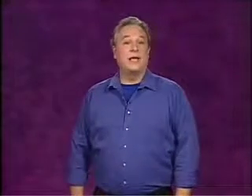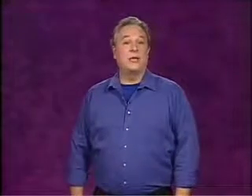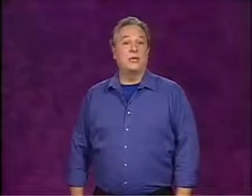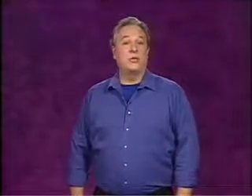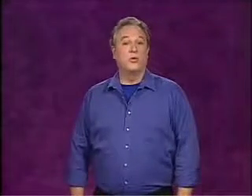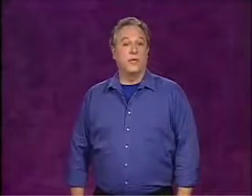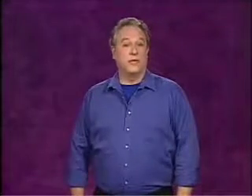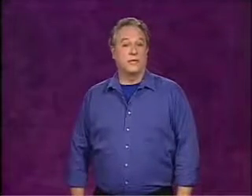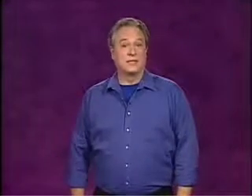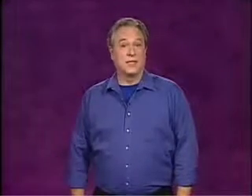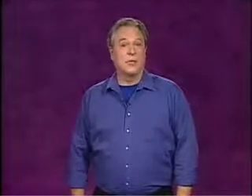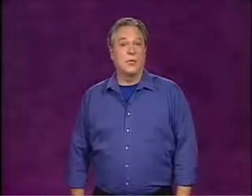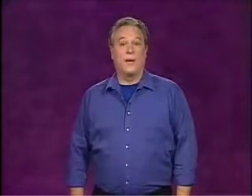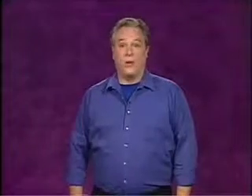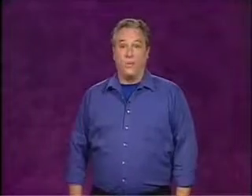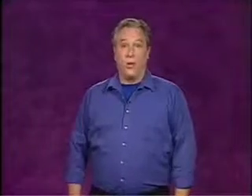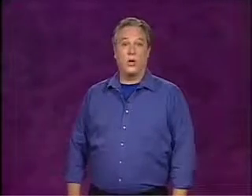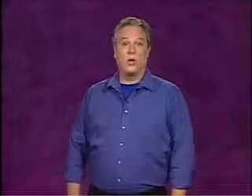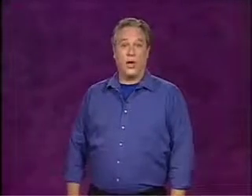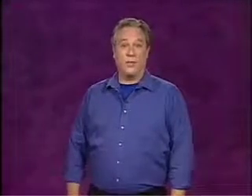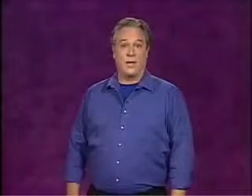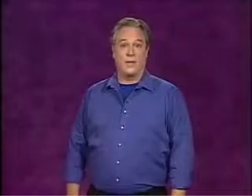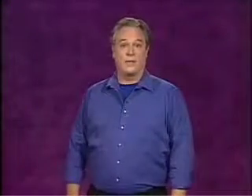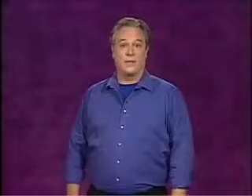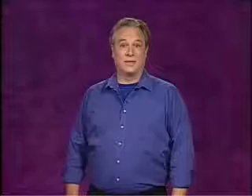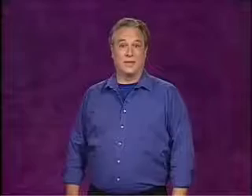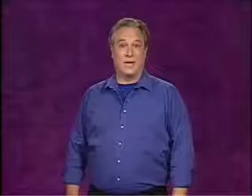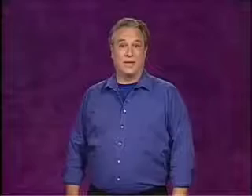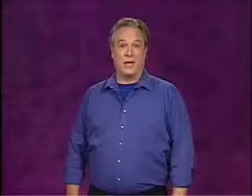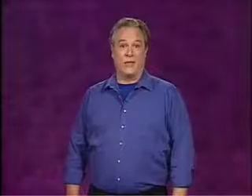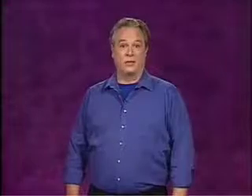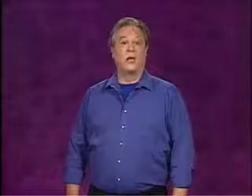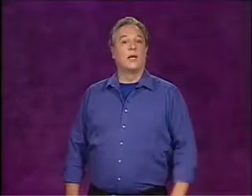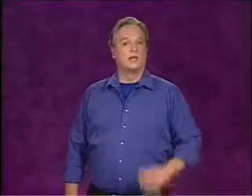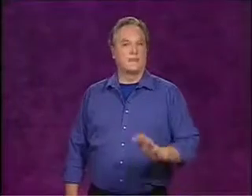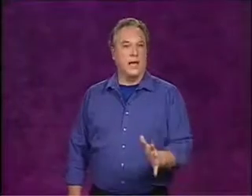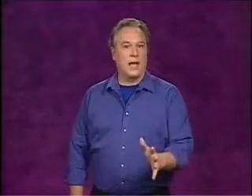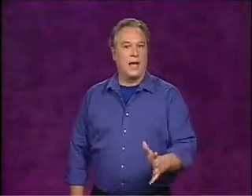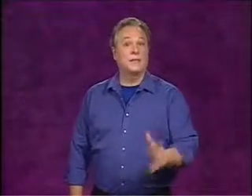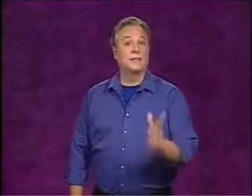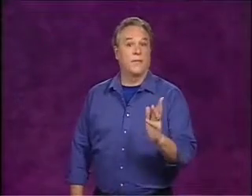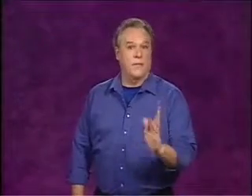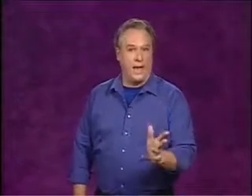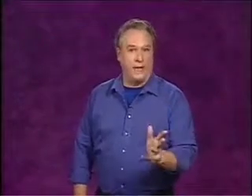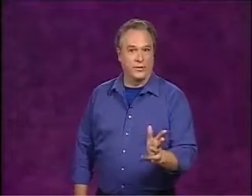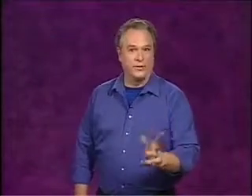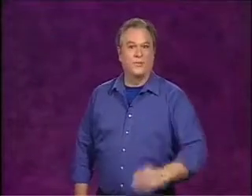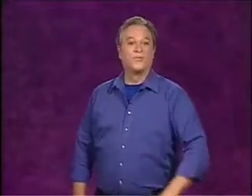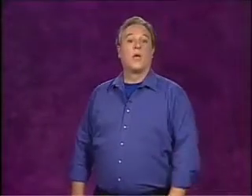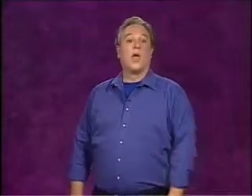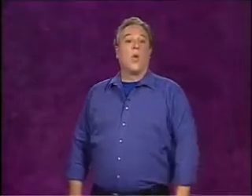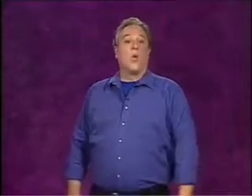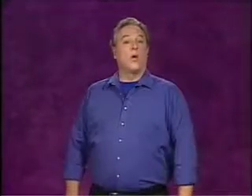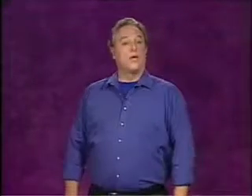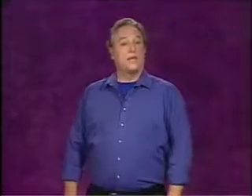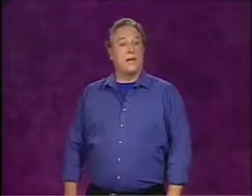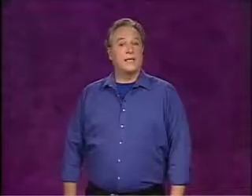think you do get this simple but important grammar concept in sign language. Size matters. When the size